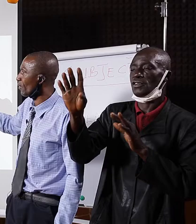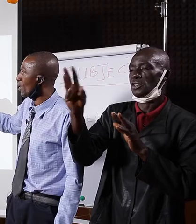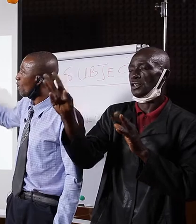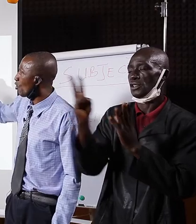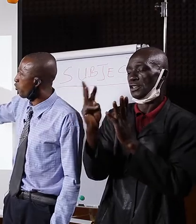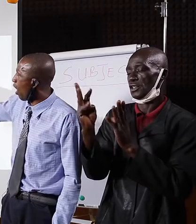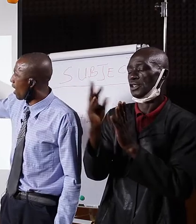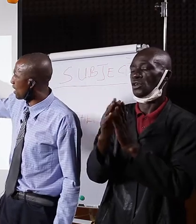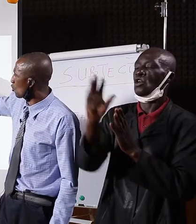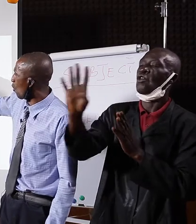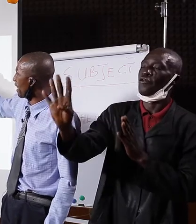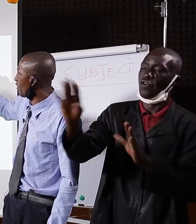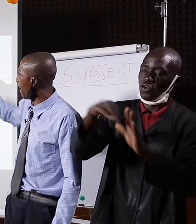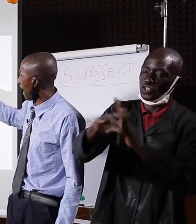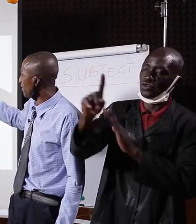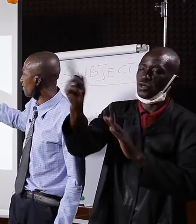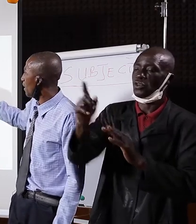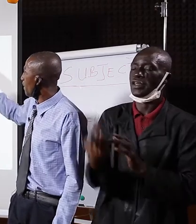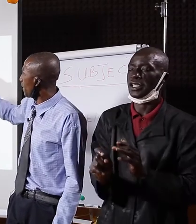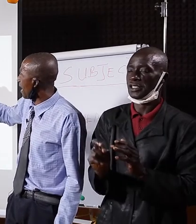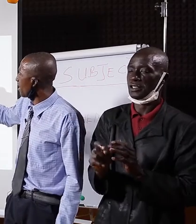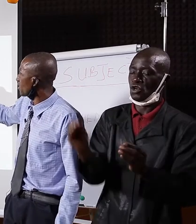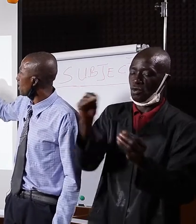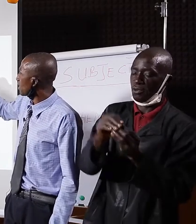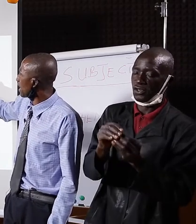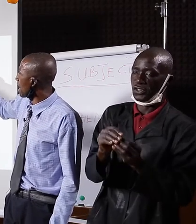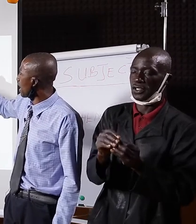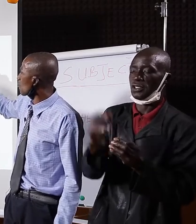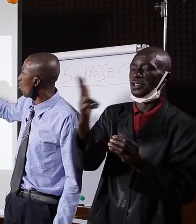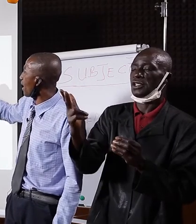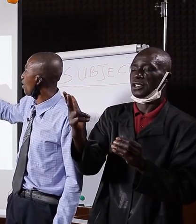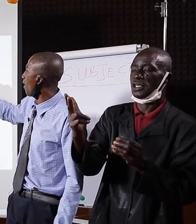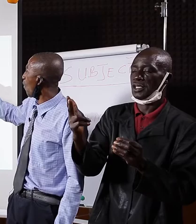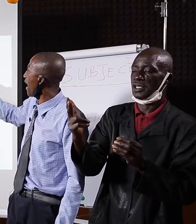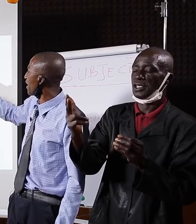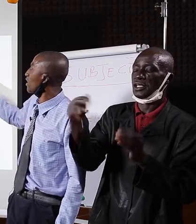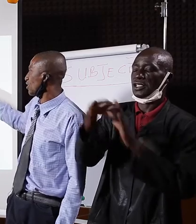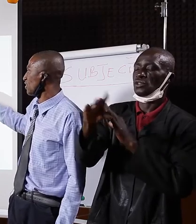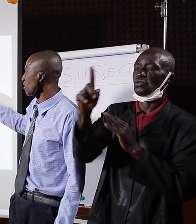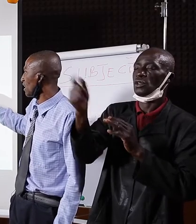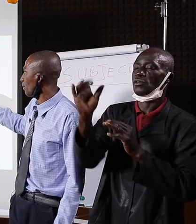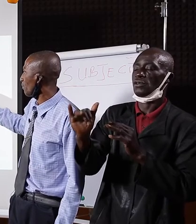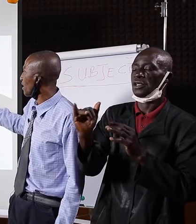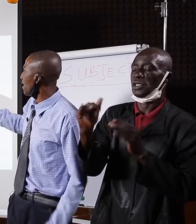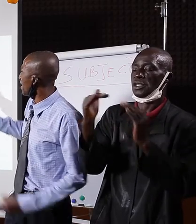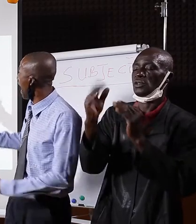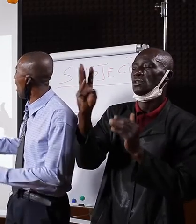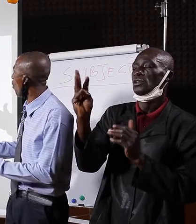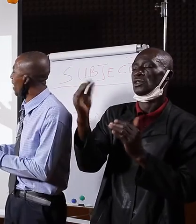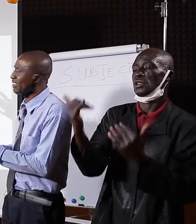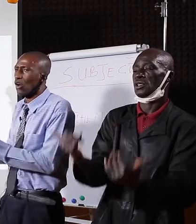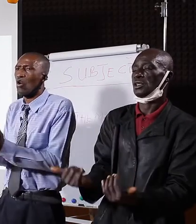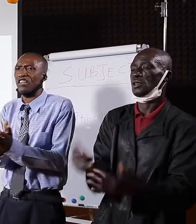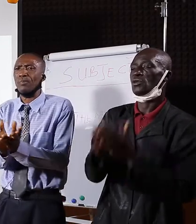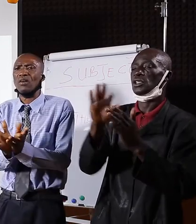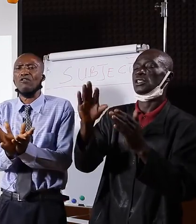16. 4 into 1 over x plus 3 into 1 over y equals to 16. Now,